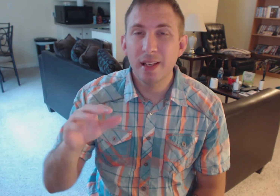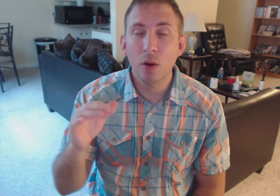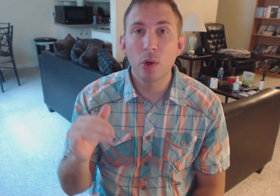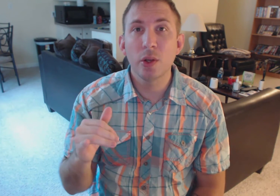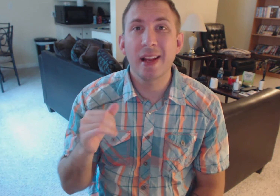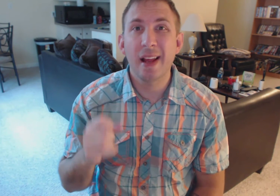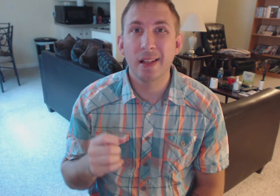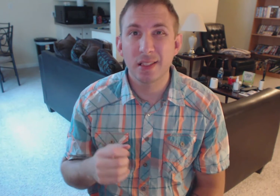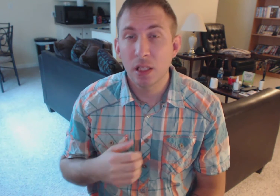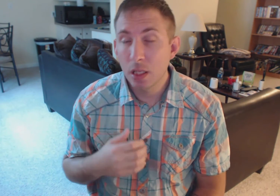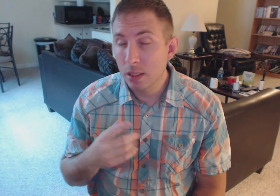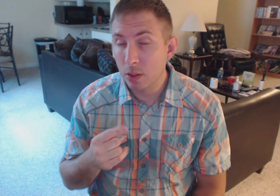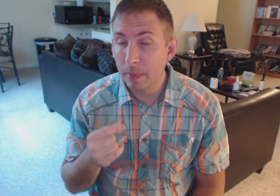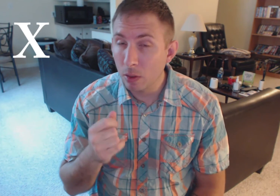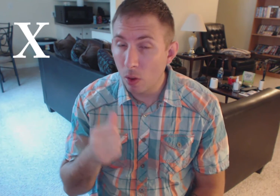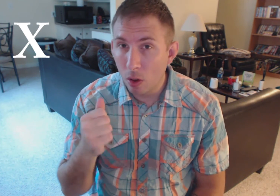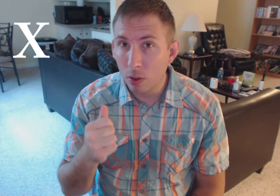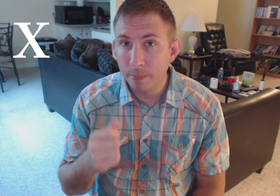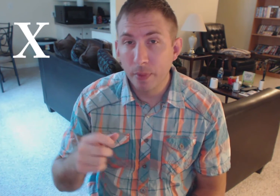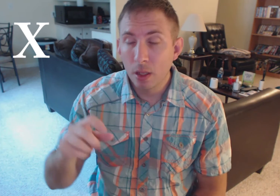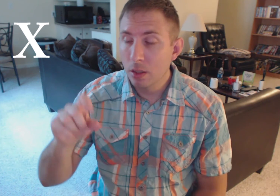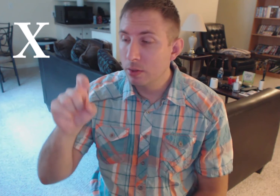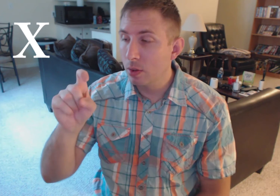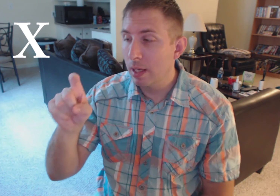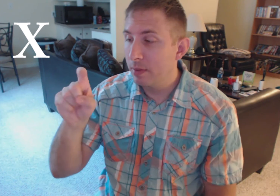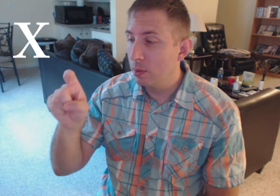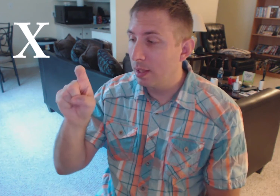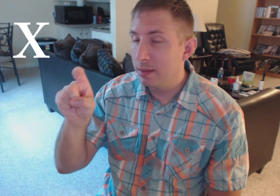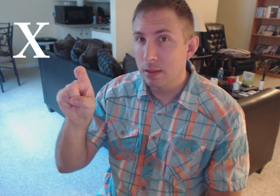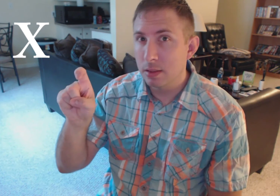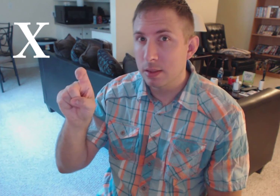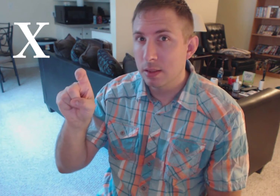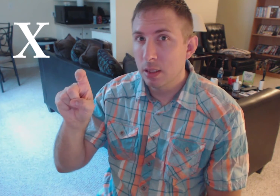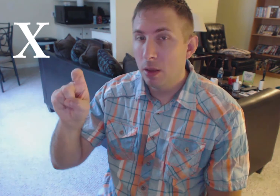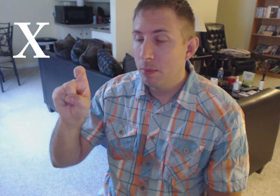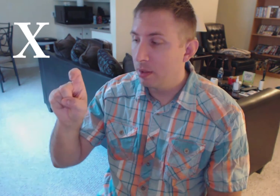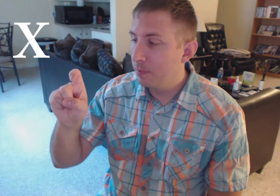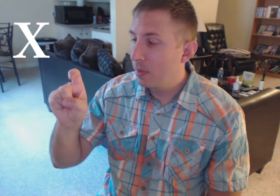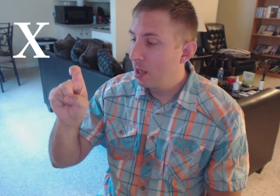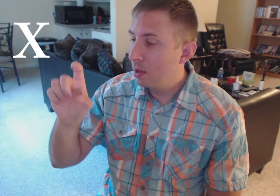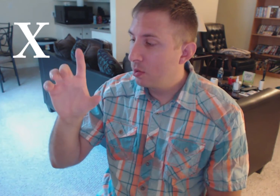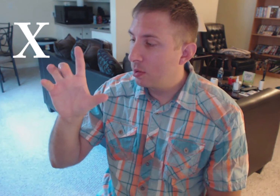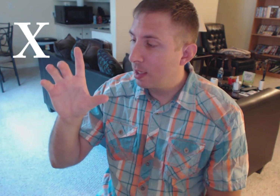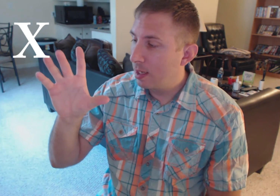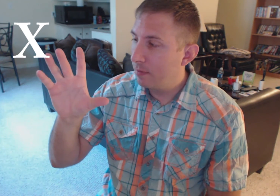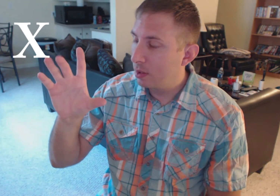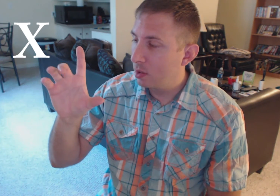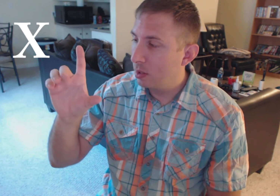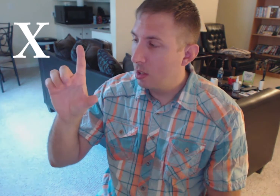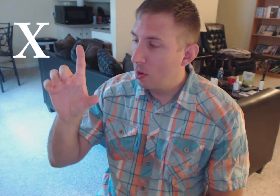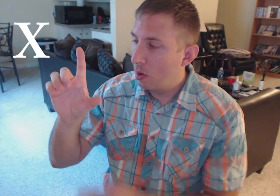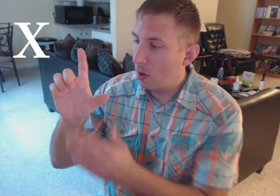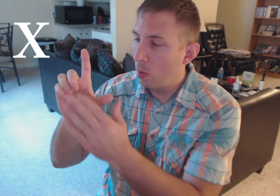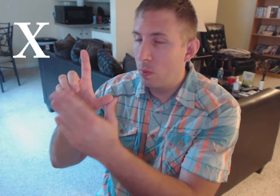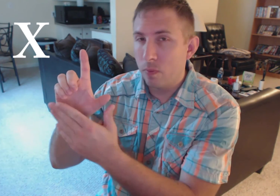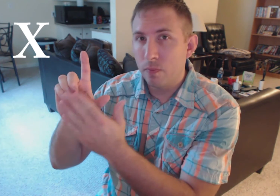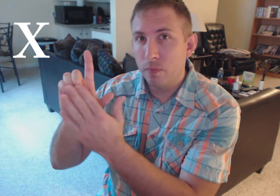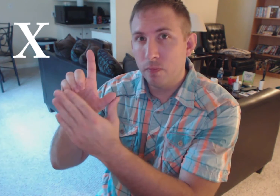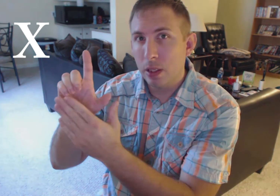Now we're doing X. It's gonna be a little harder. You're gonna have to do like this, but you gotta have to hold